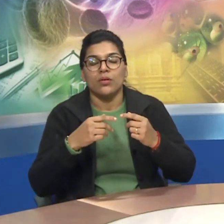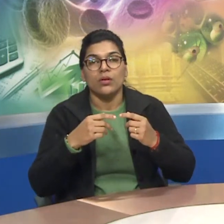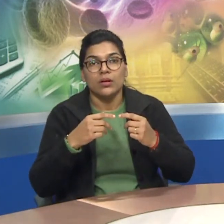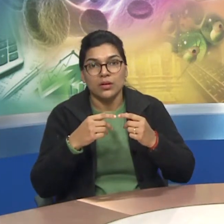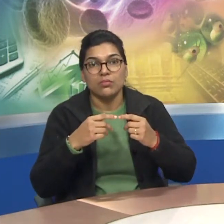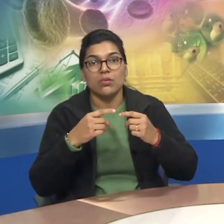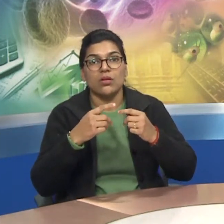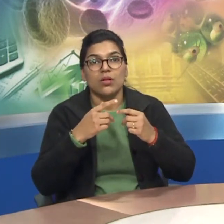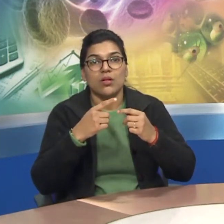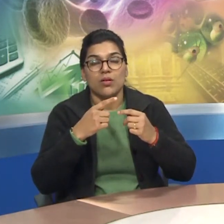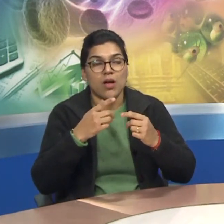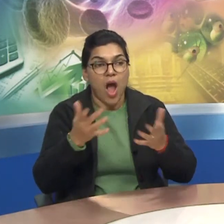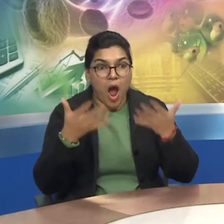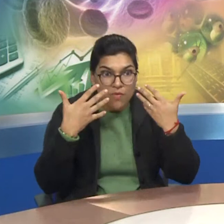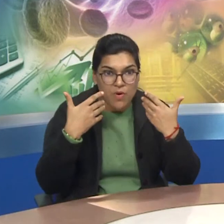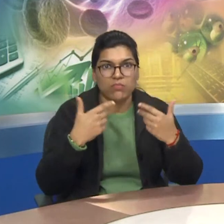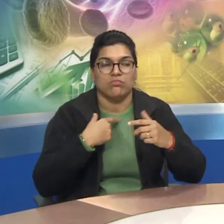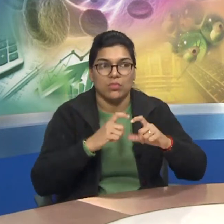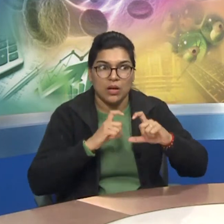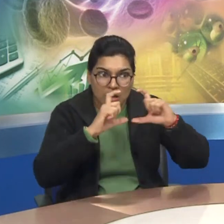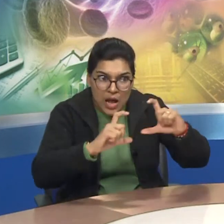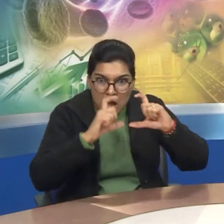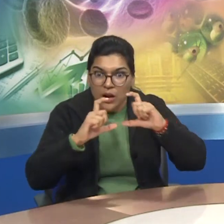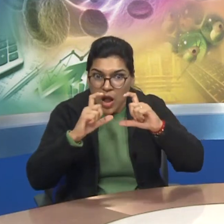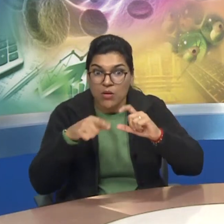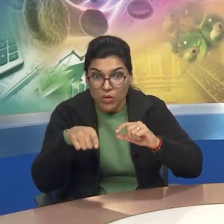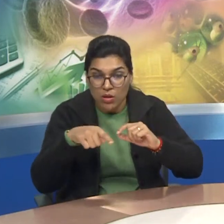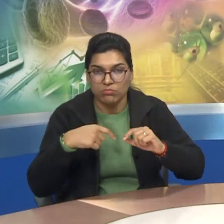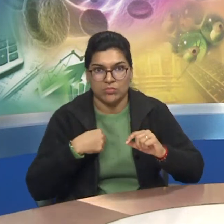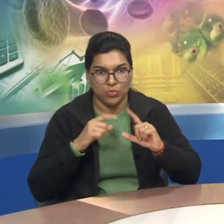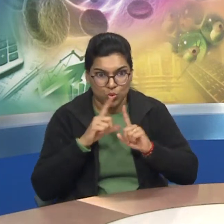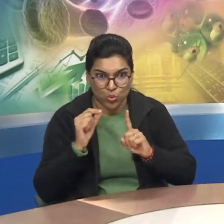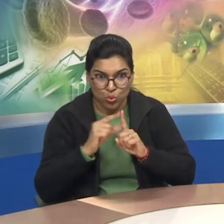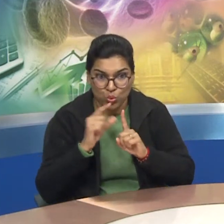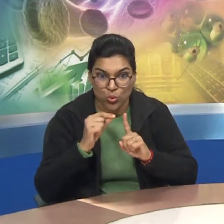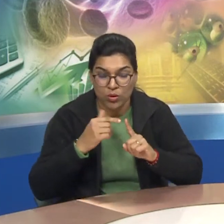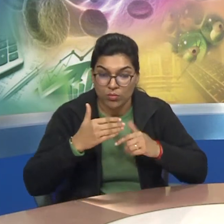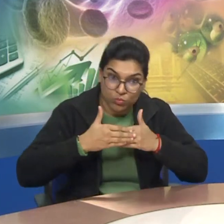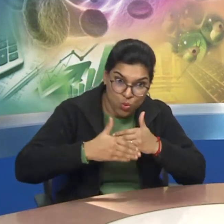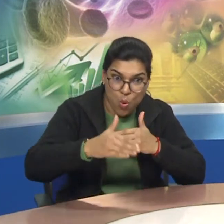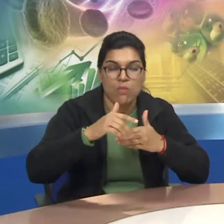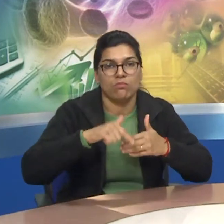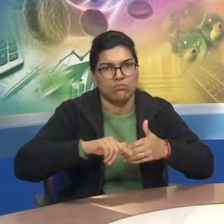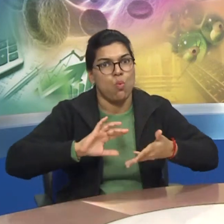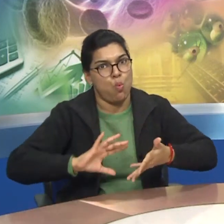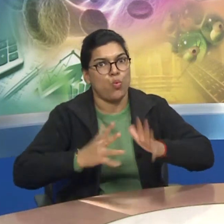so that we can protect our environment for